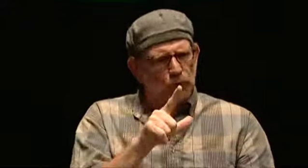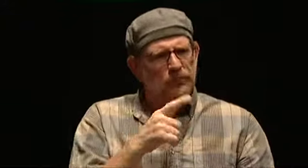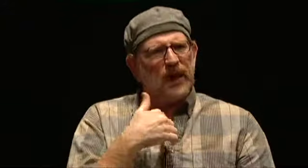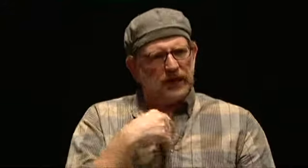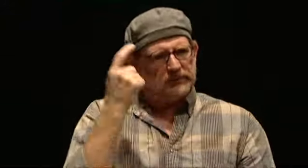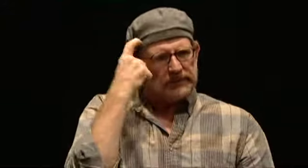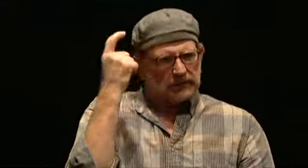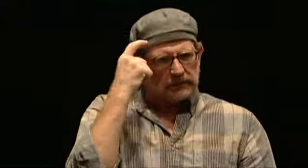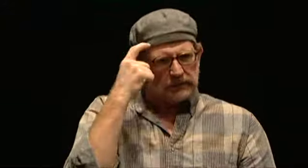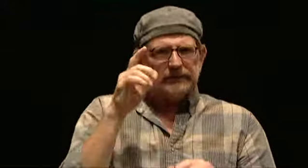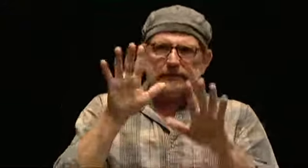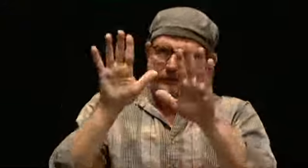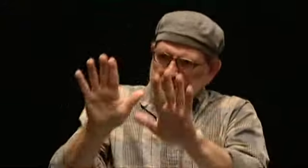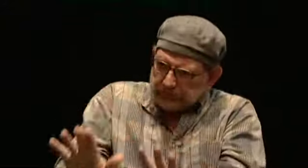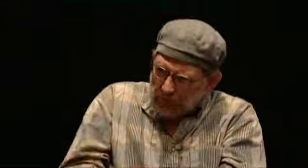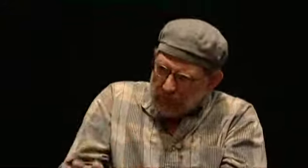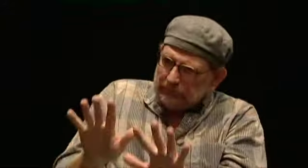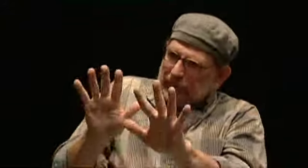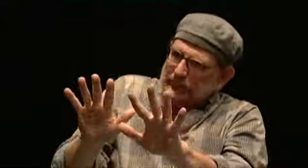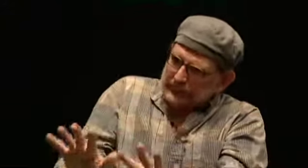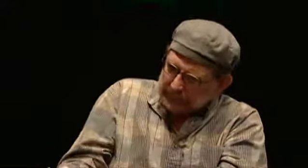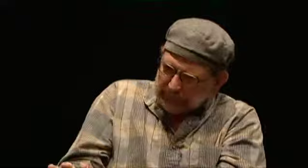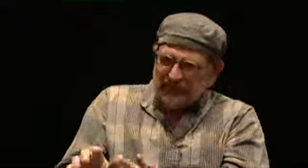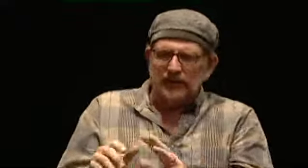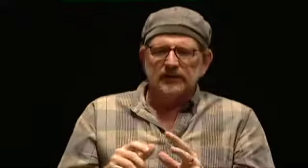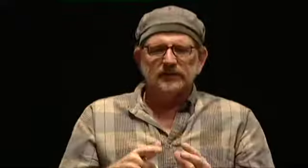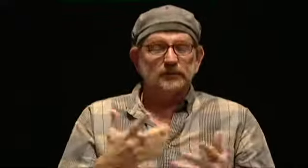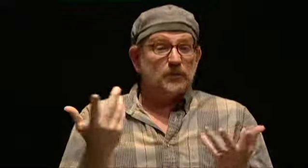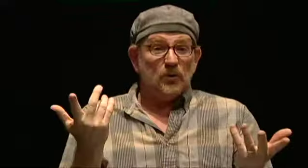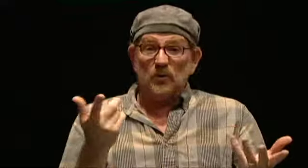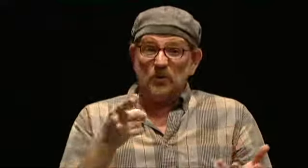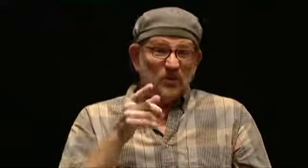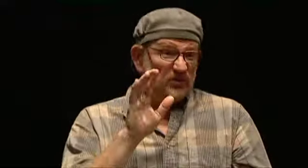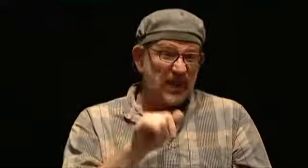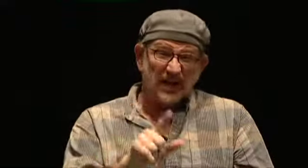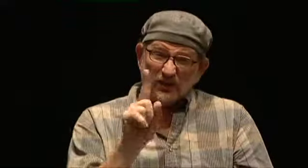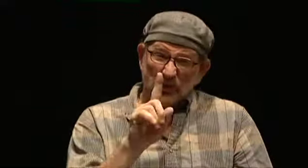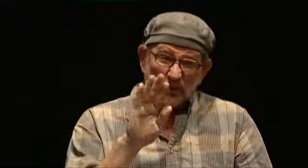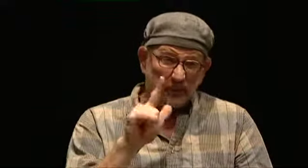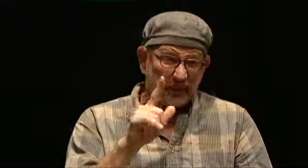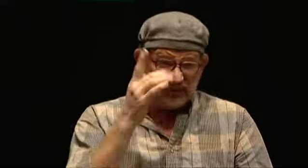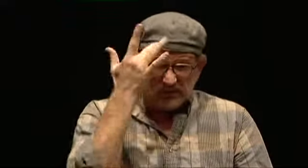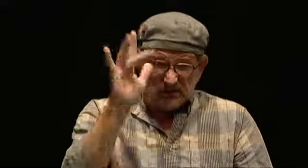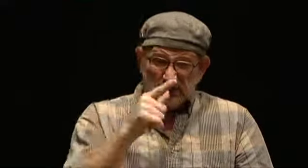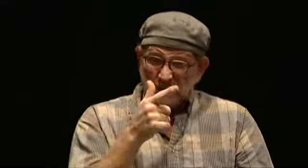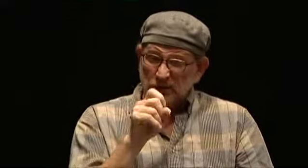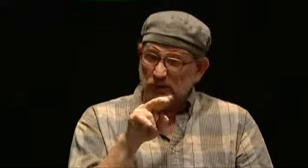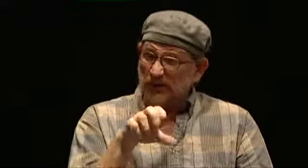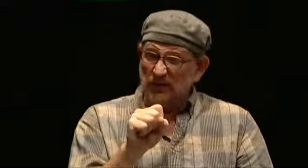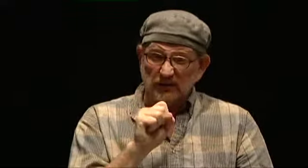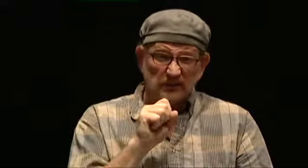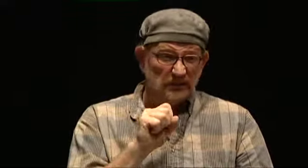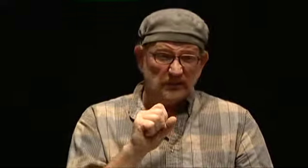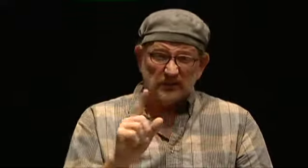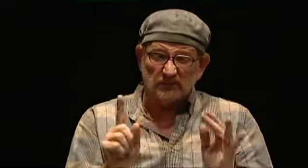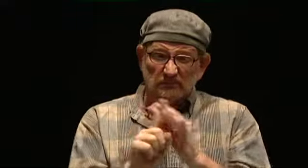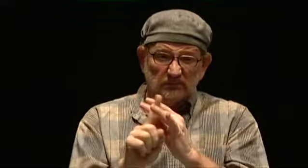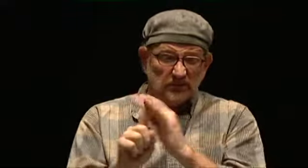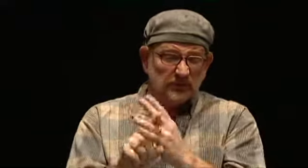so negative, and Tubal has sense. You know, he's kind of calming him down. So that's where Bill's